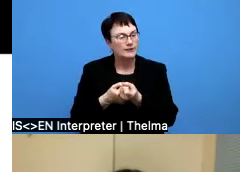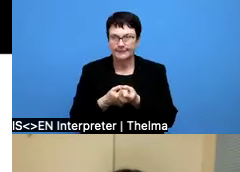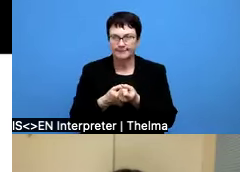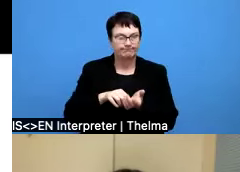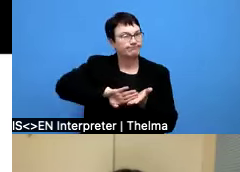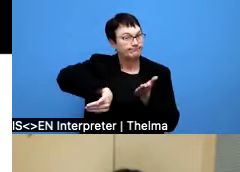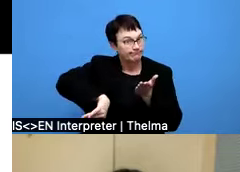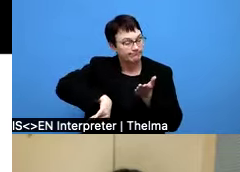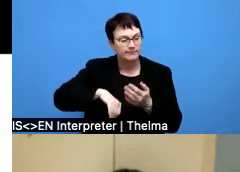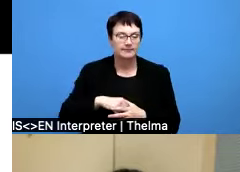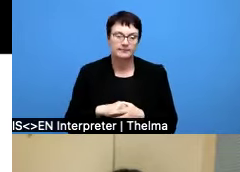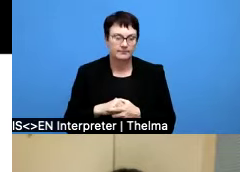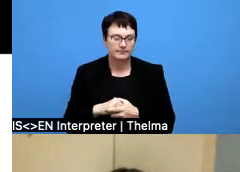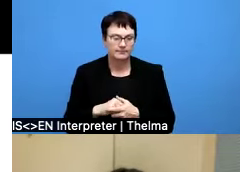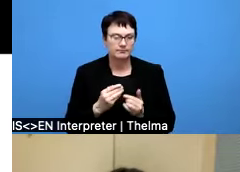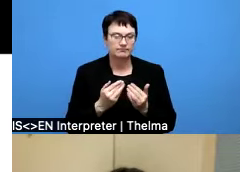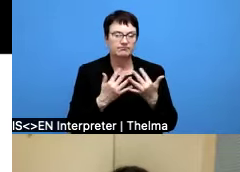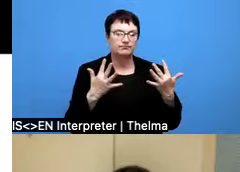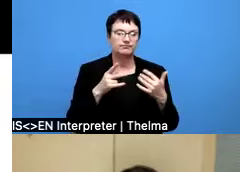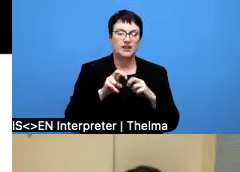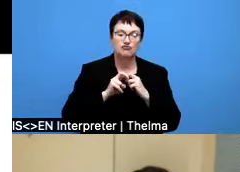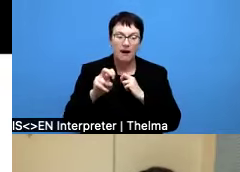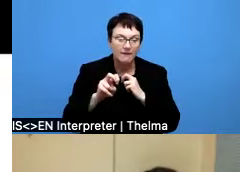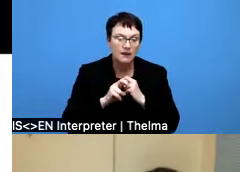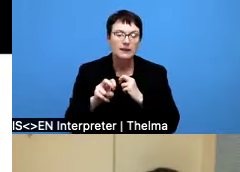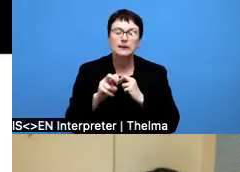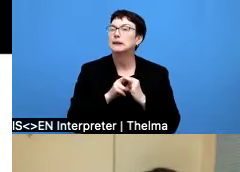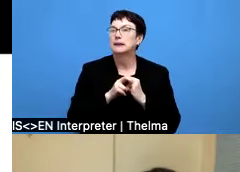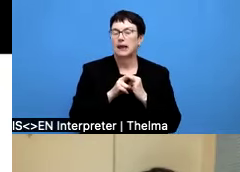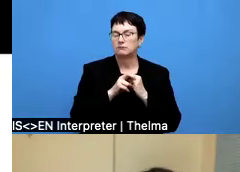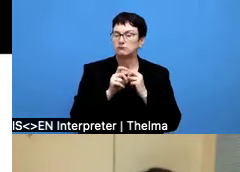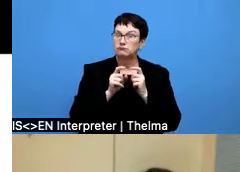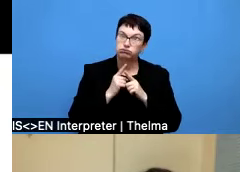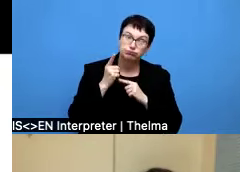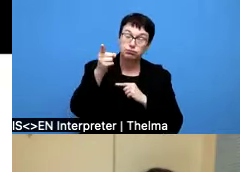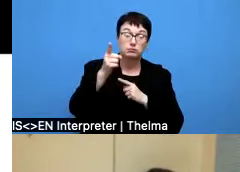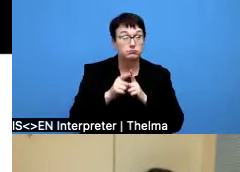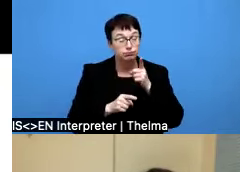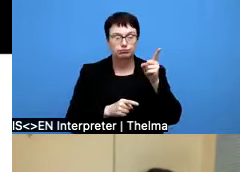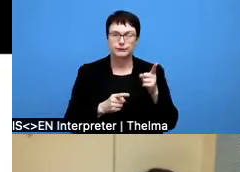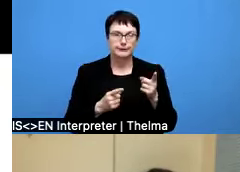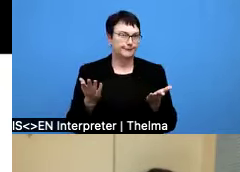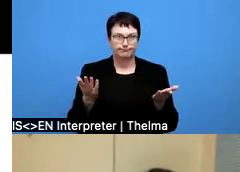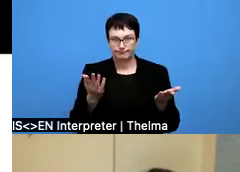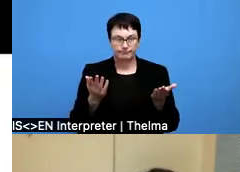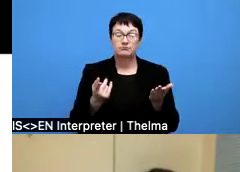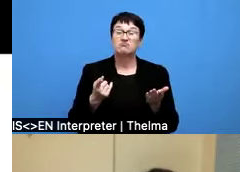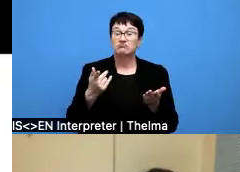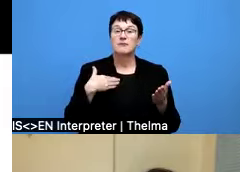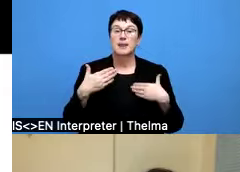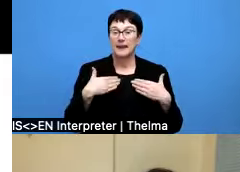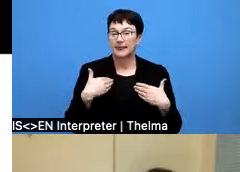income-based subsidies not aligned to cost of living, leading to exclusion, and administrative barriers